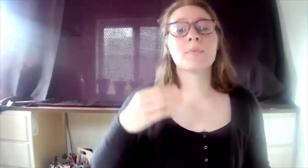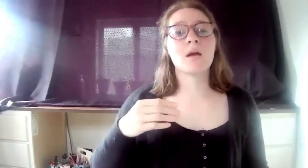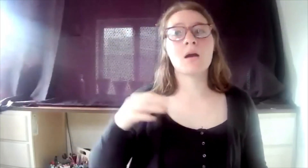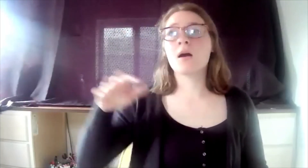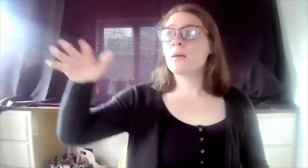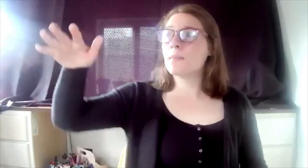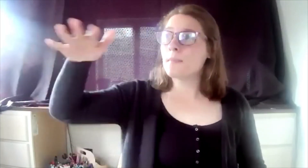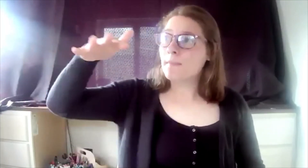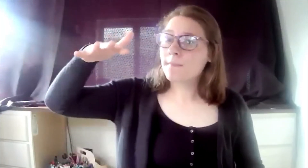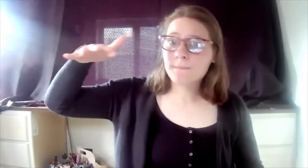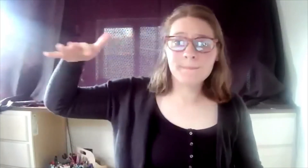way up